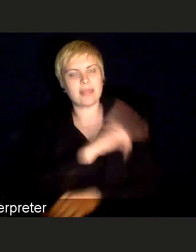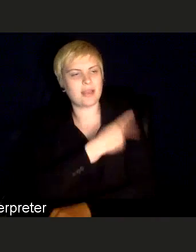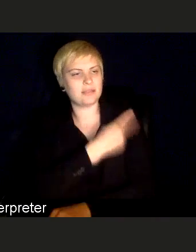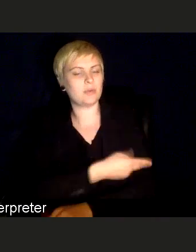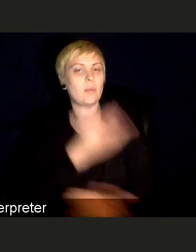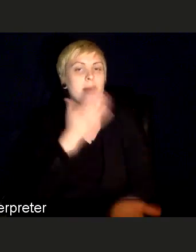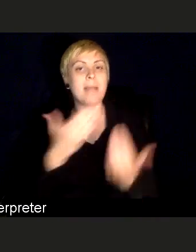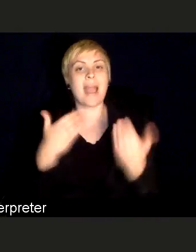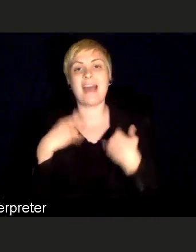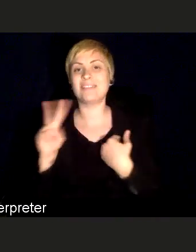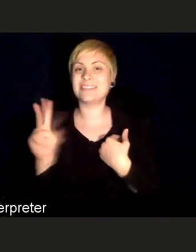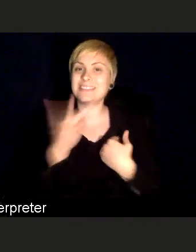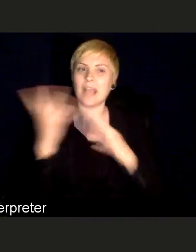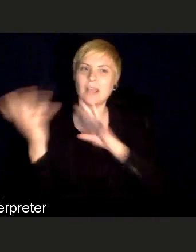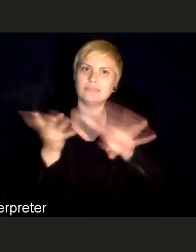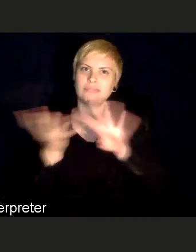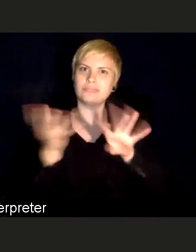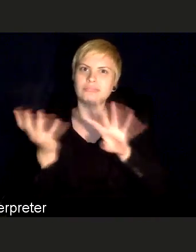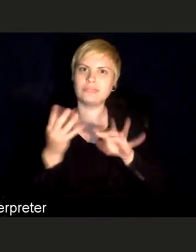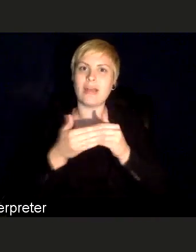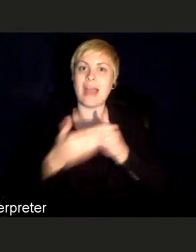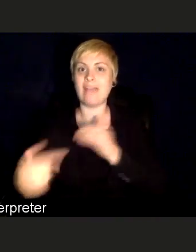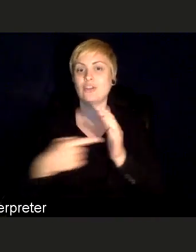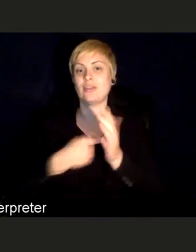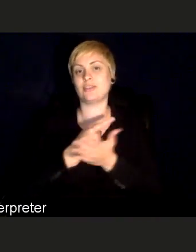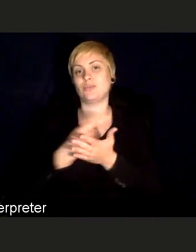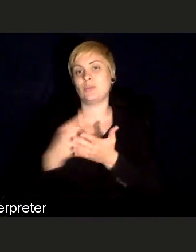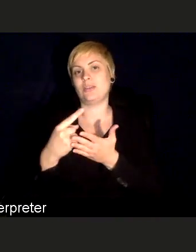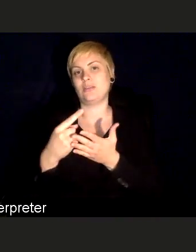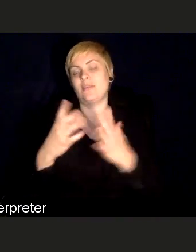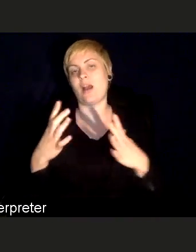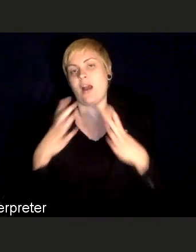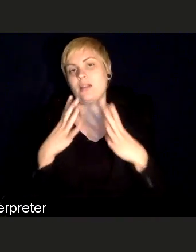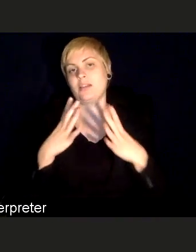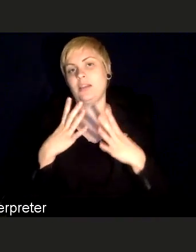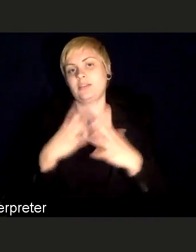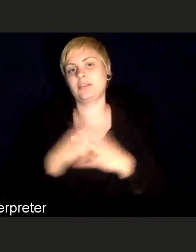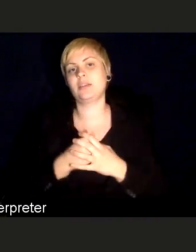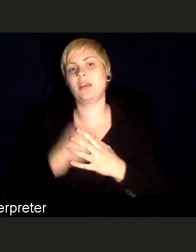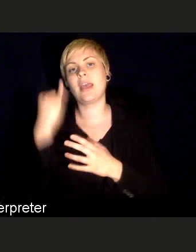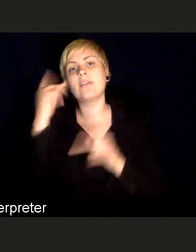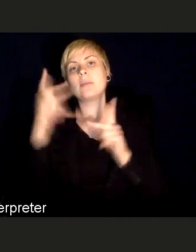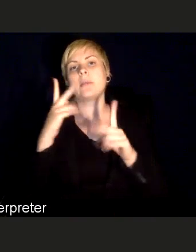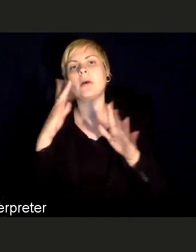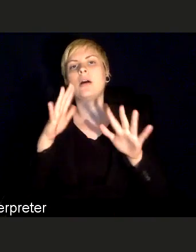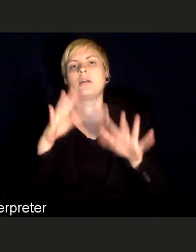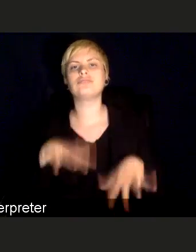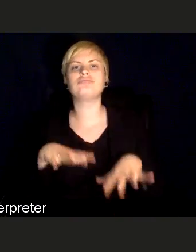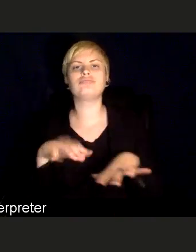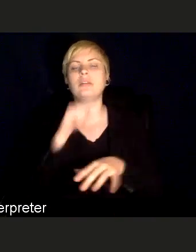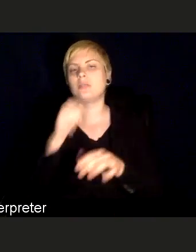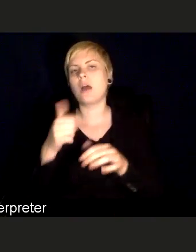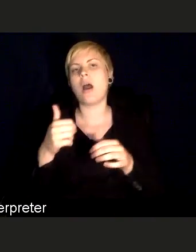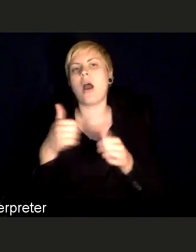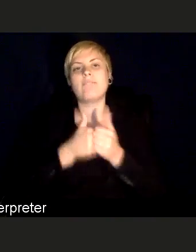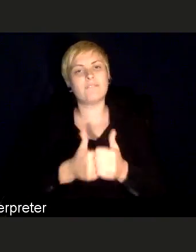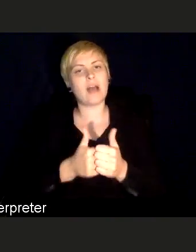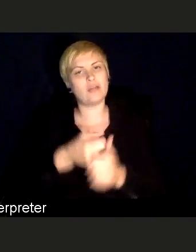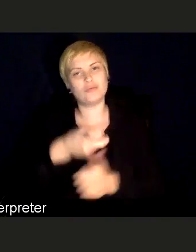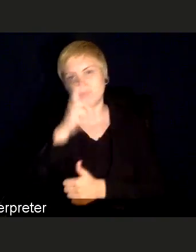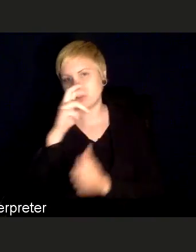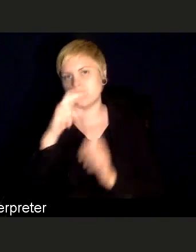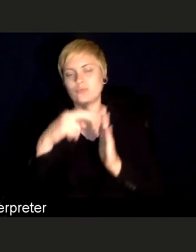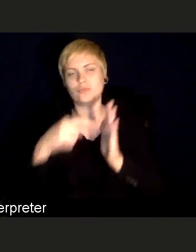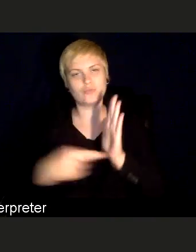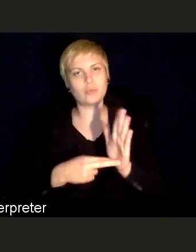following this week of holidays if people relax and stop following the strict physical social